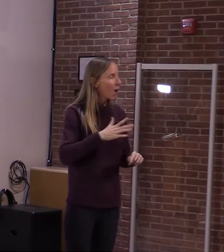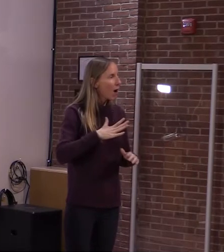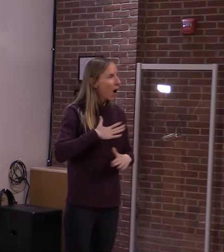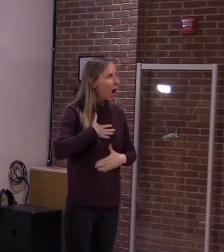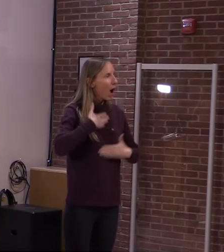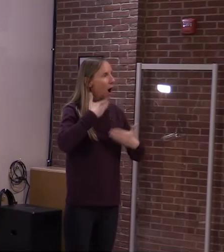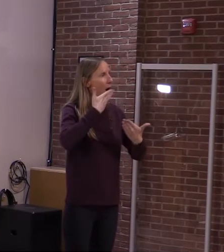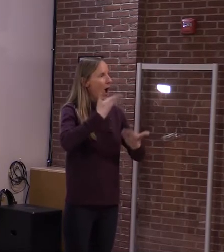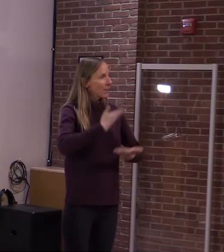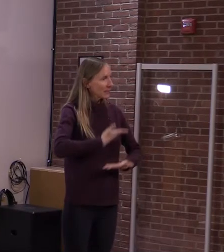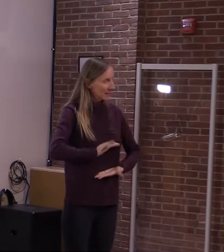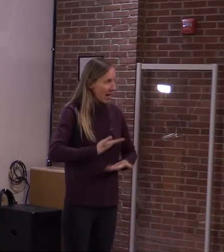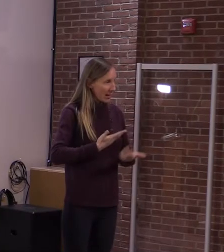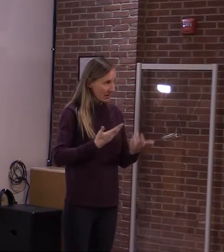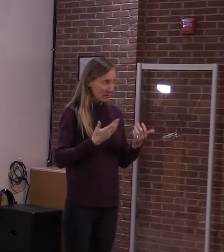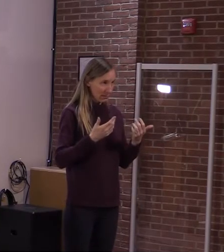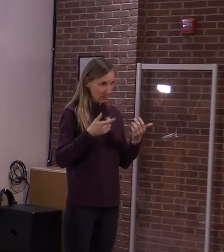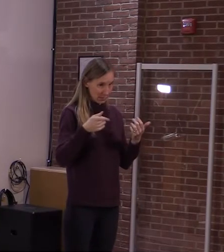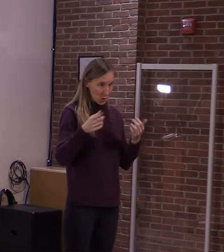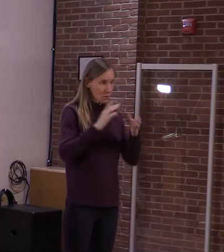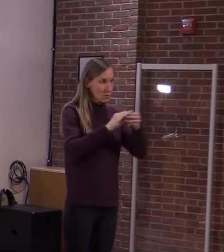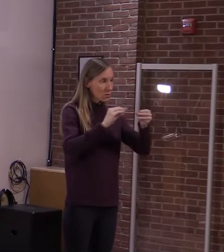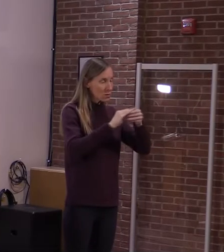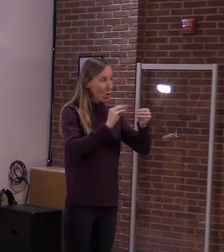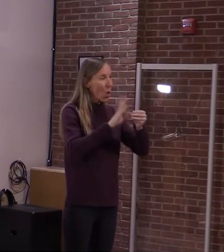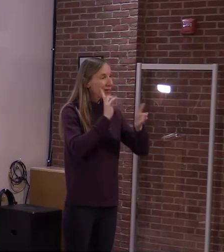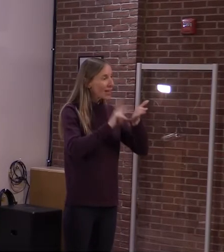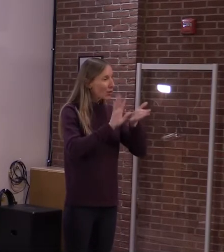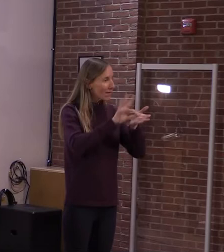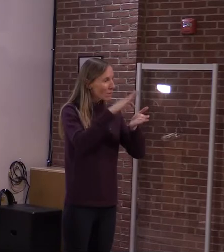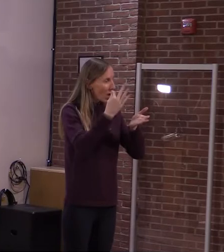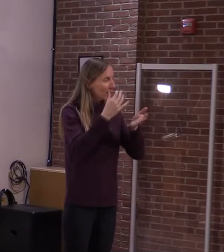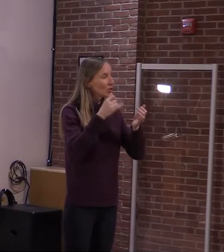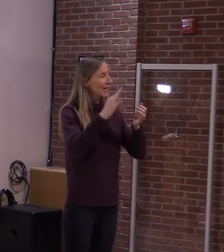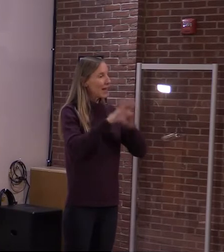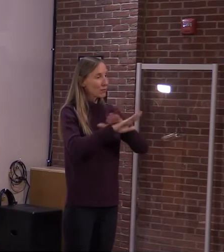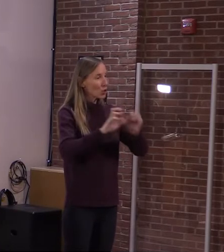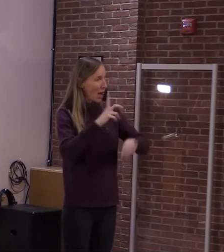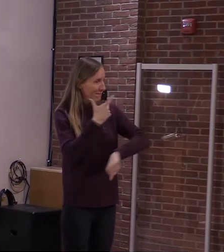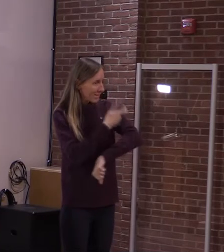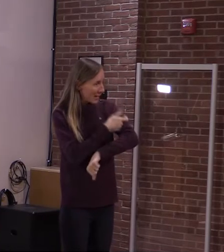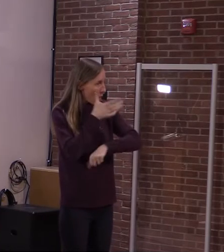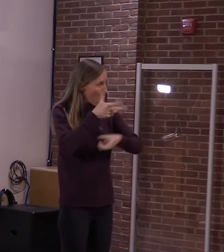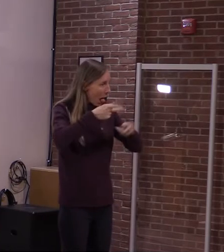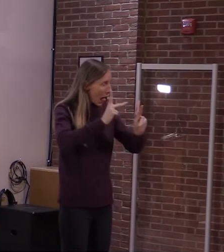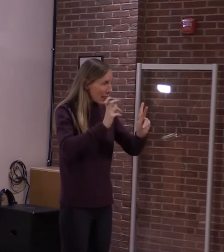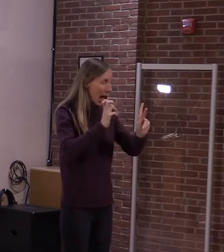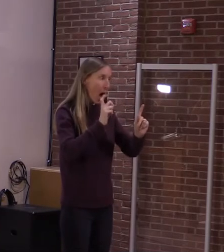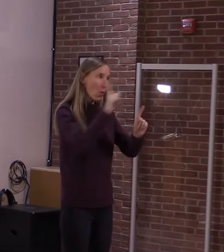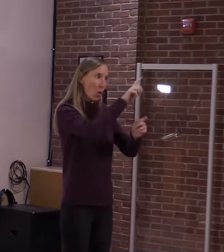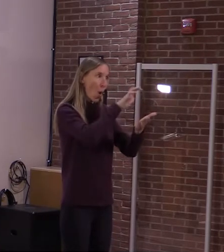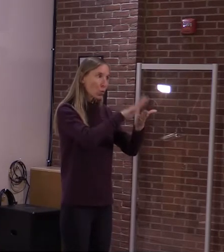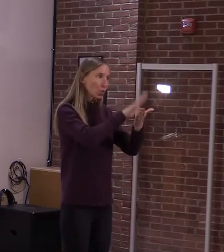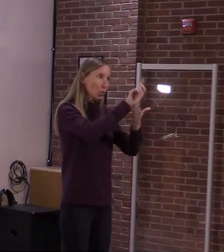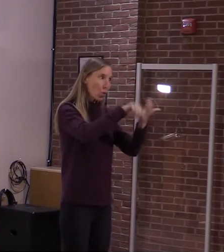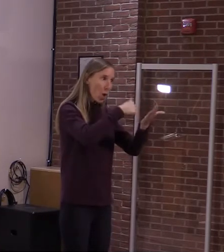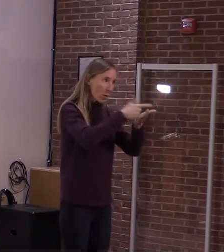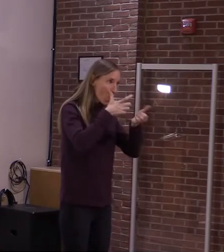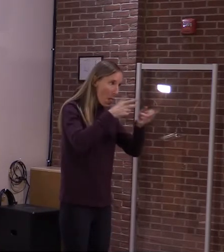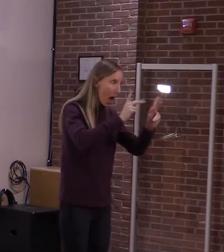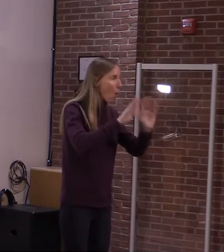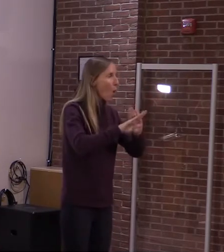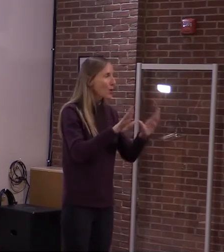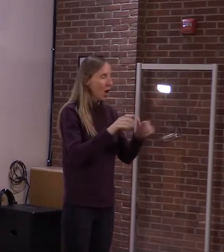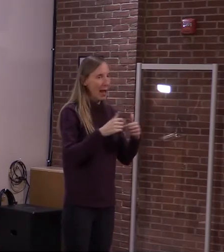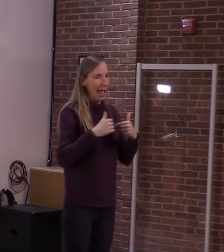allowed at public school graduations? And if so, under what conditions? Yeah, all I can do is comment on